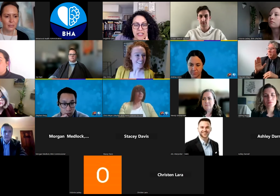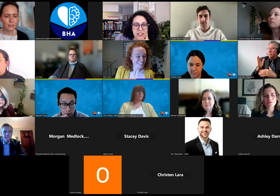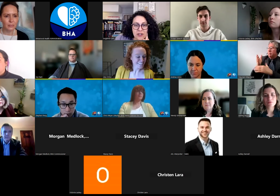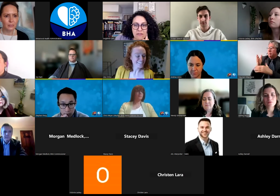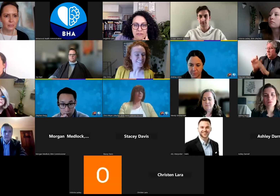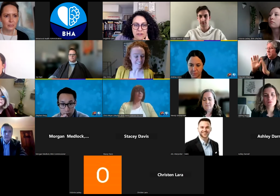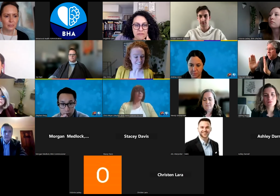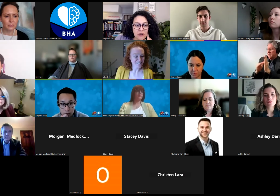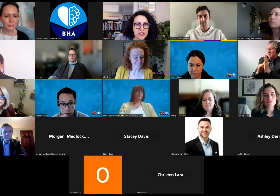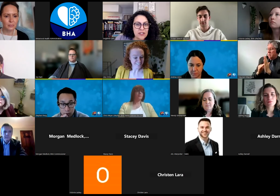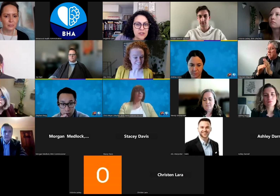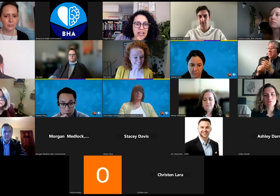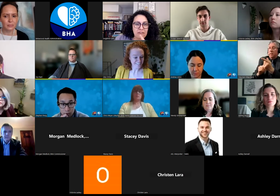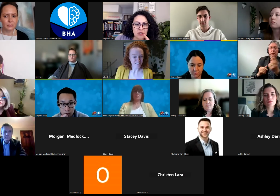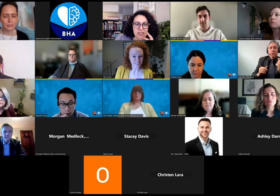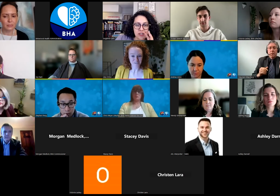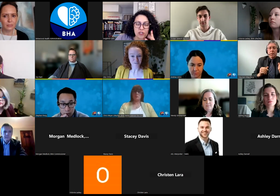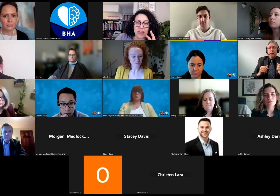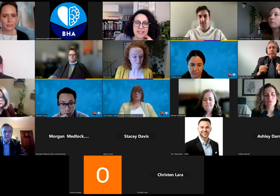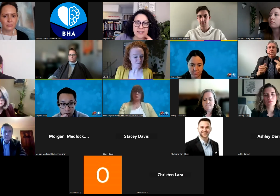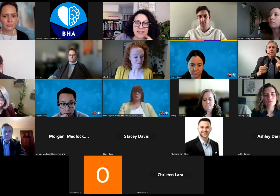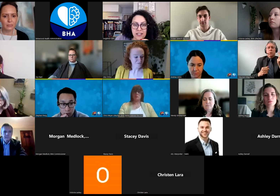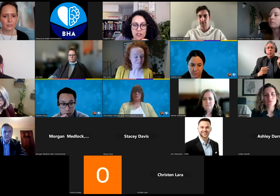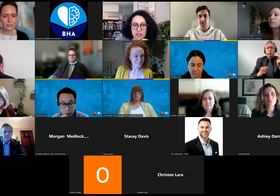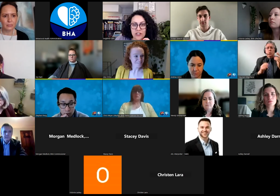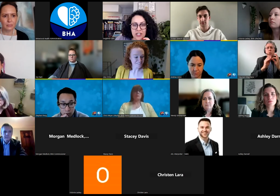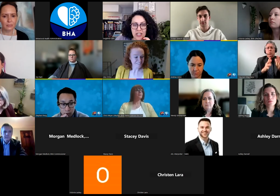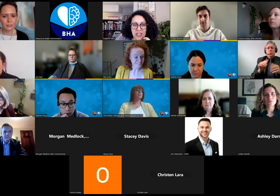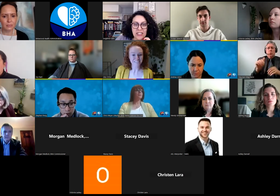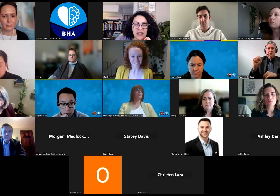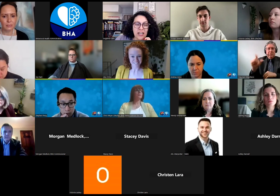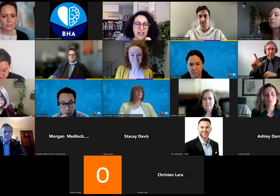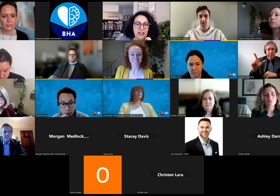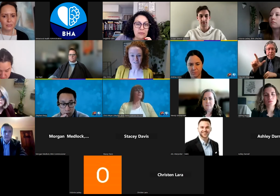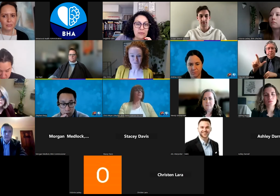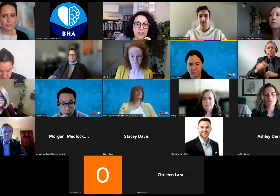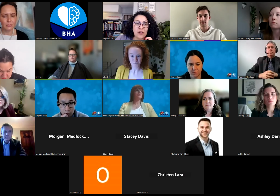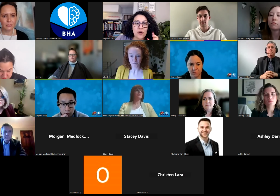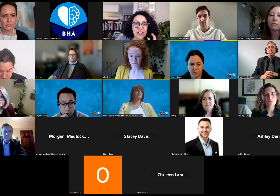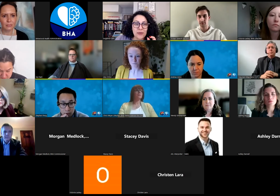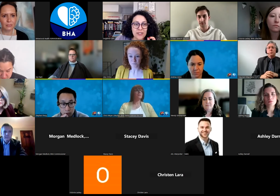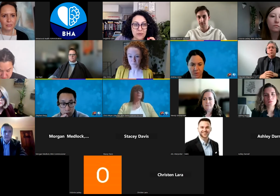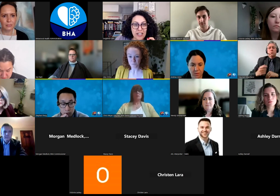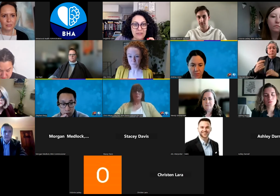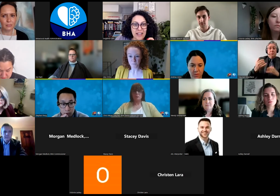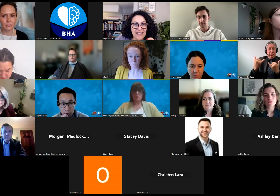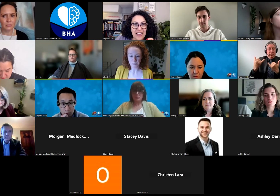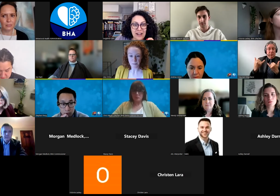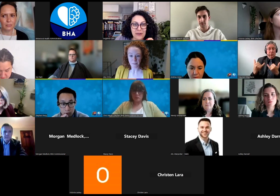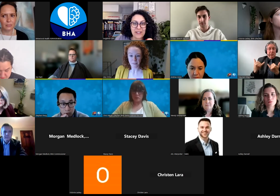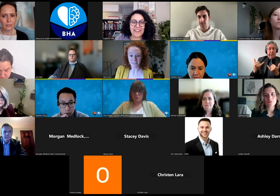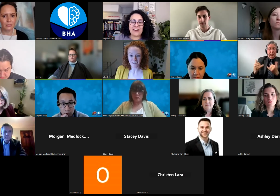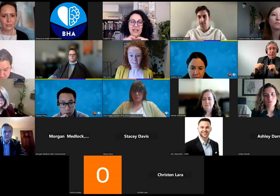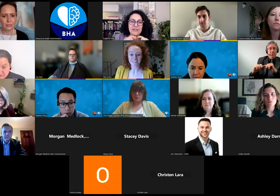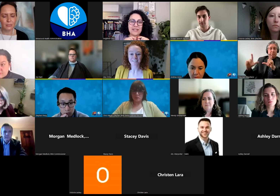quickly. So for folks, we have two ASL interpreters on. The one who is running right